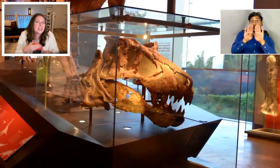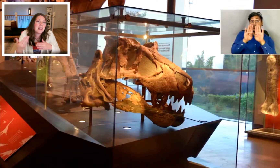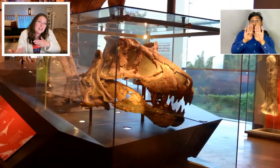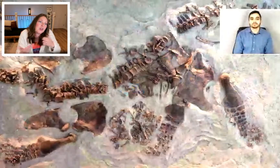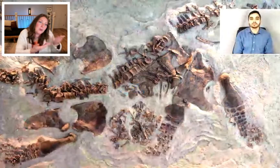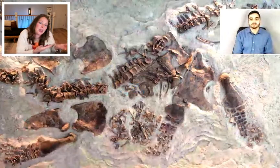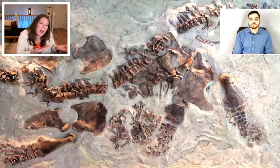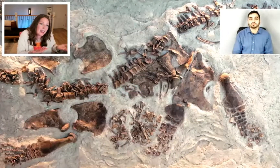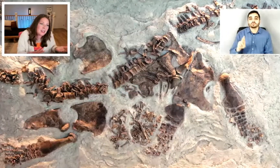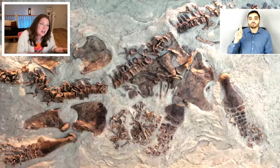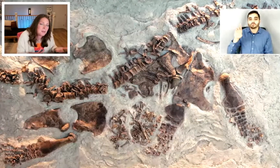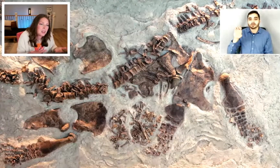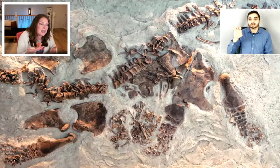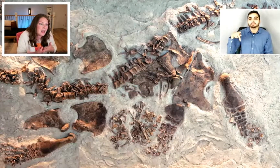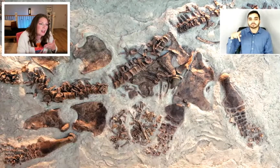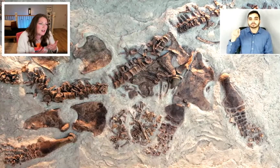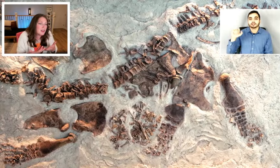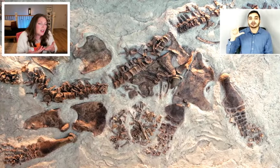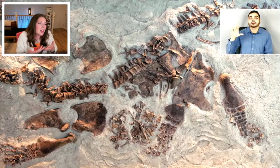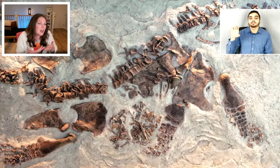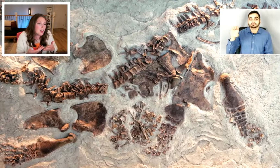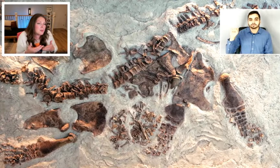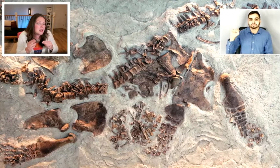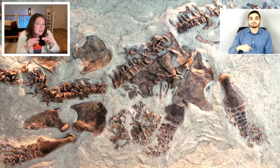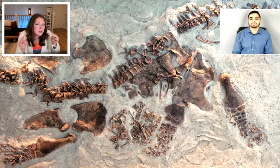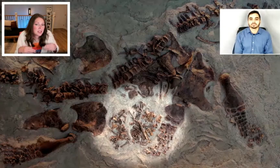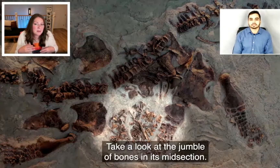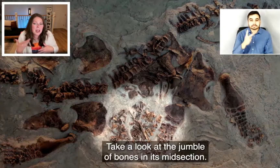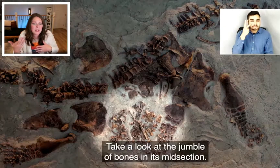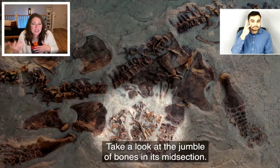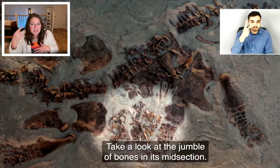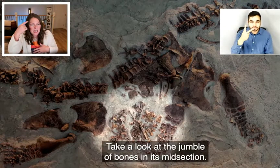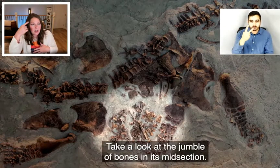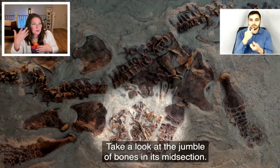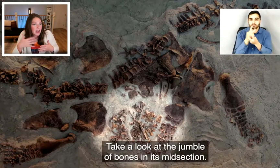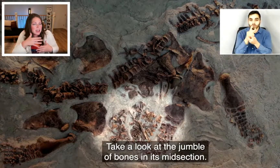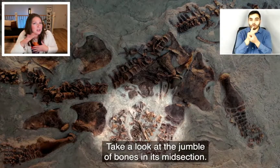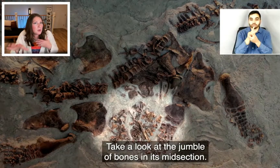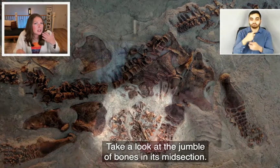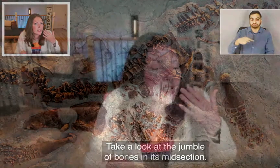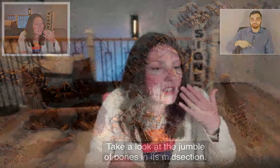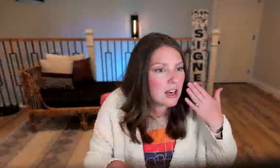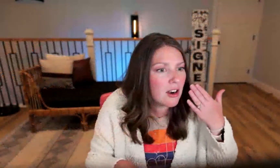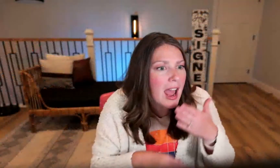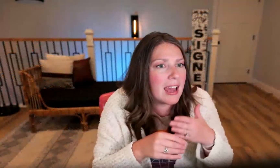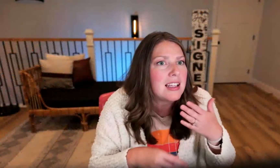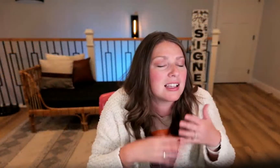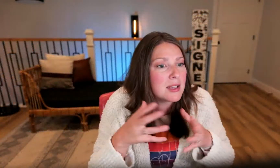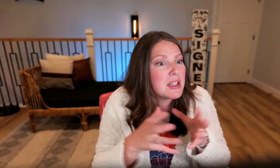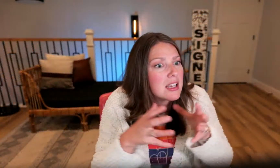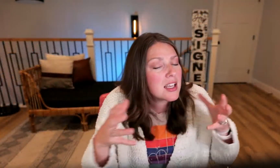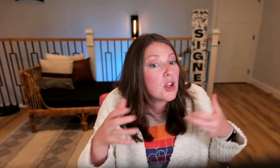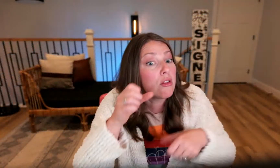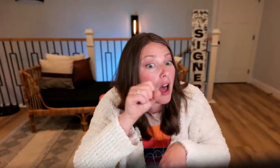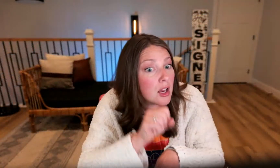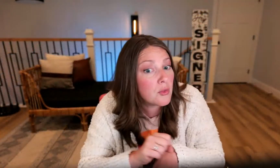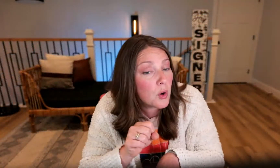And so that is something that these museums have to consider, right? When they're adding this. I mean, that takes a lot of work.